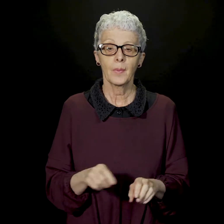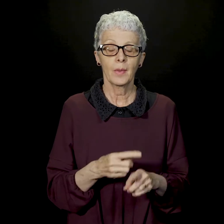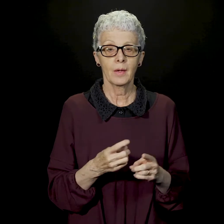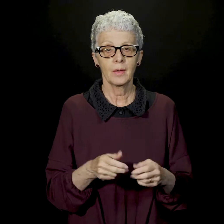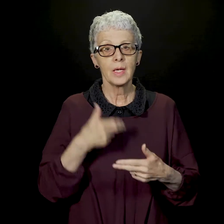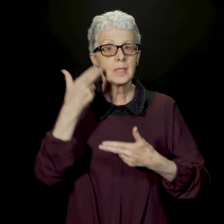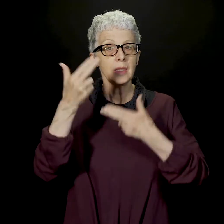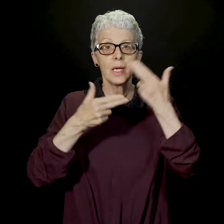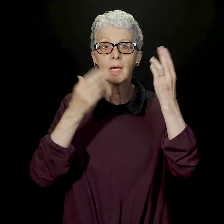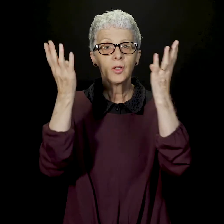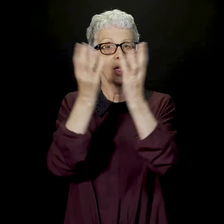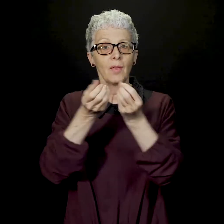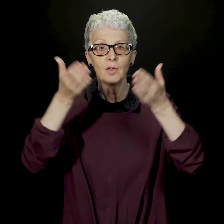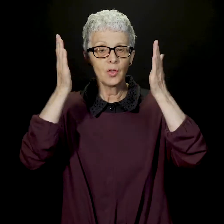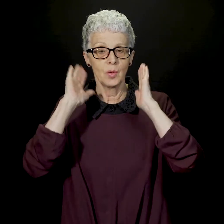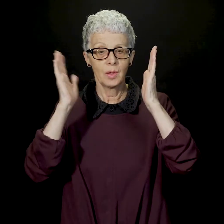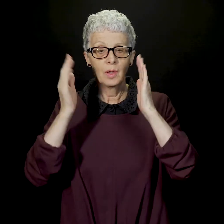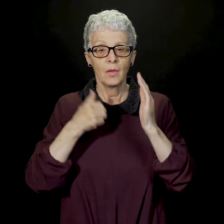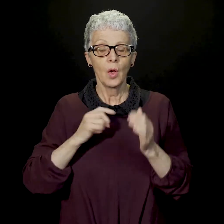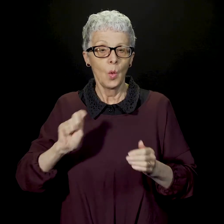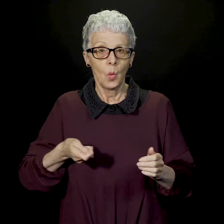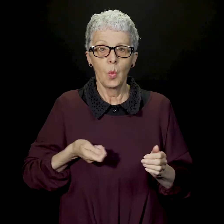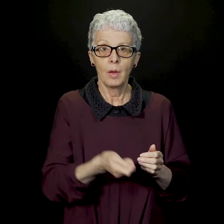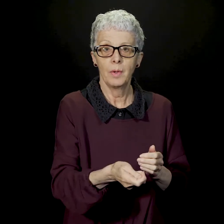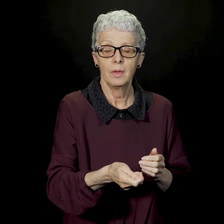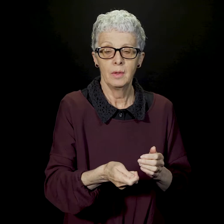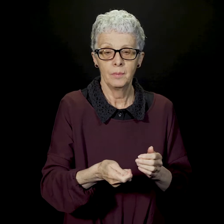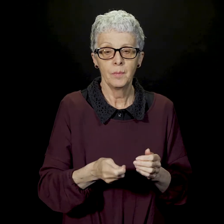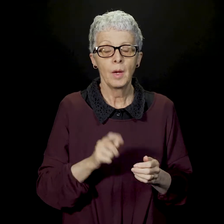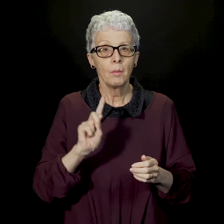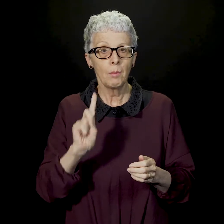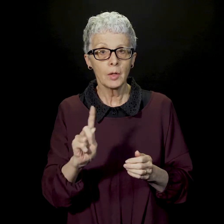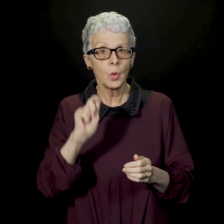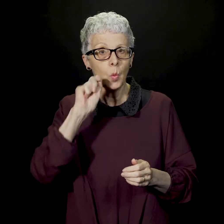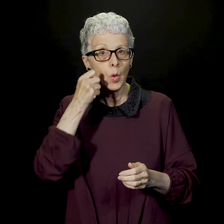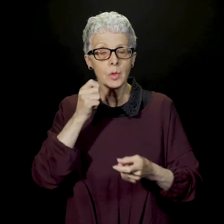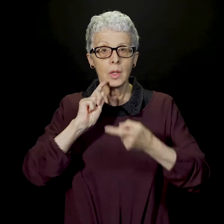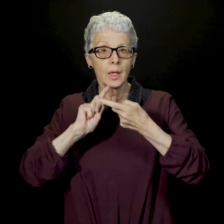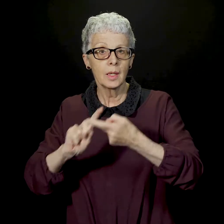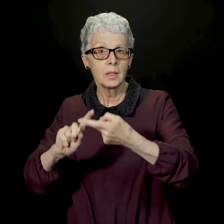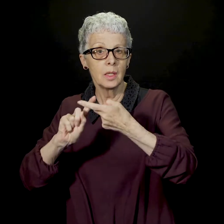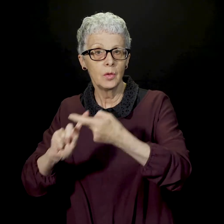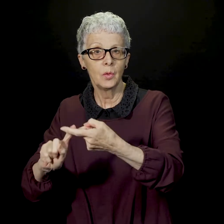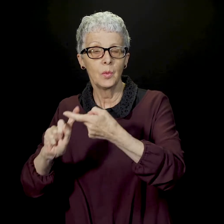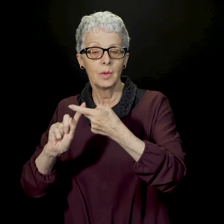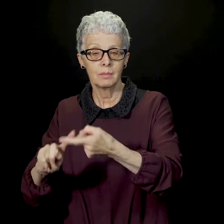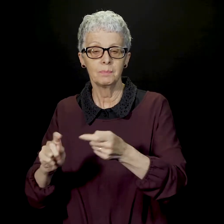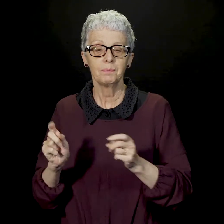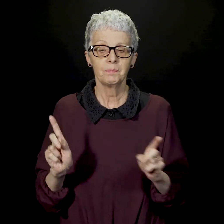Come on, we sing this out together, church. The weapon may be formed, but it won't prosper.